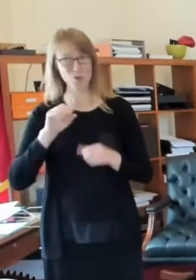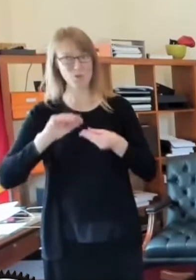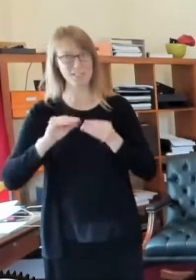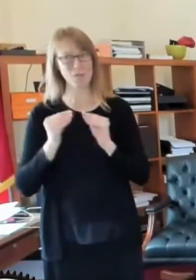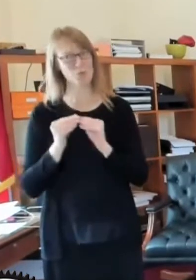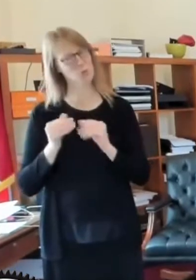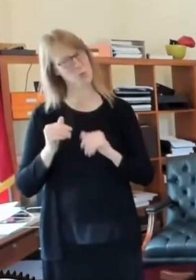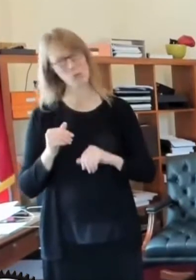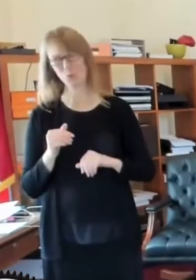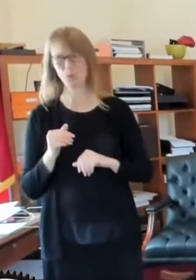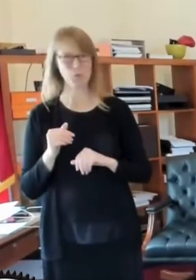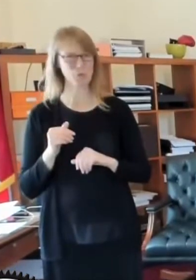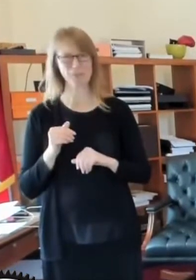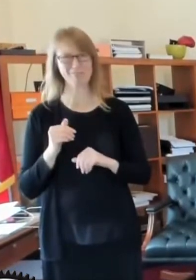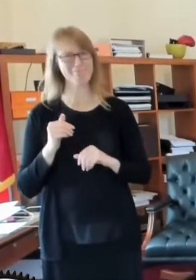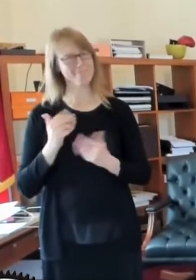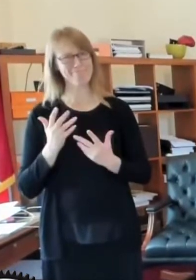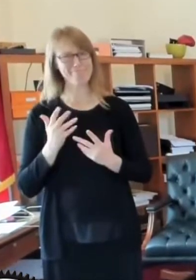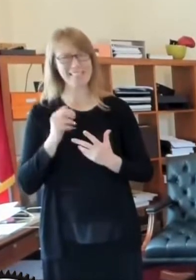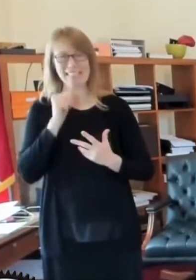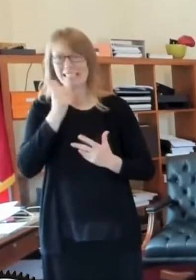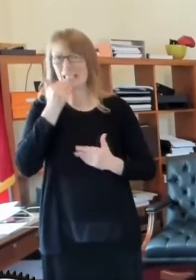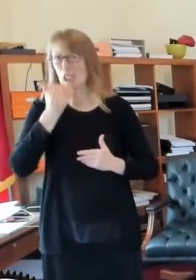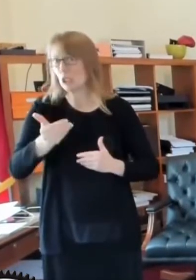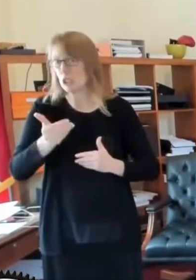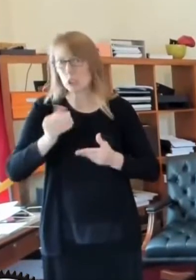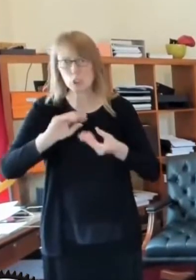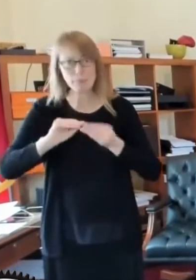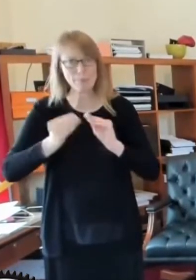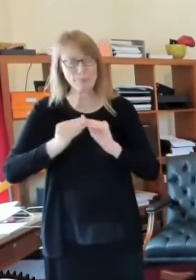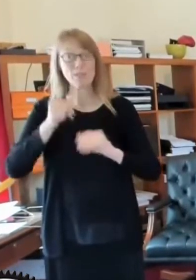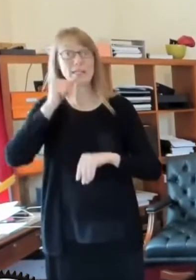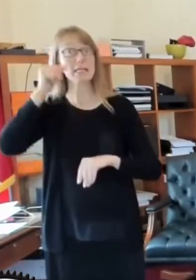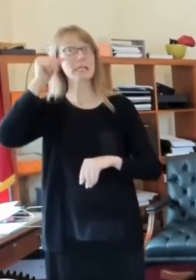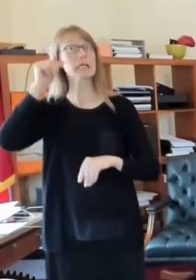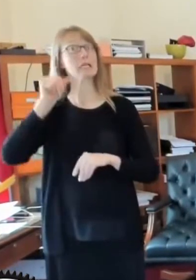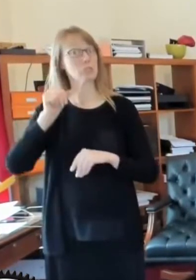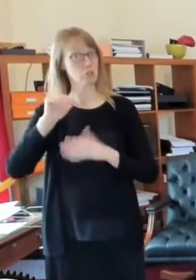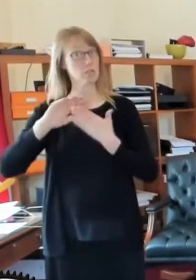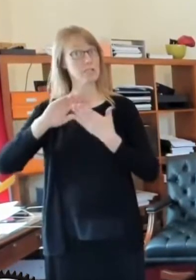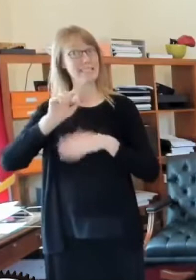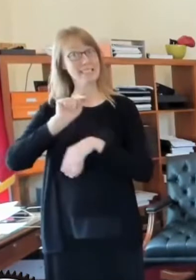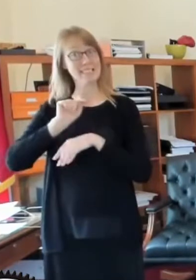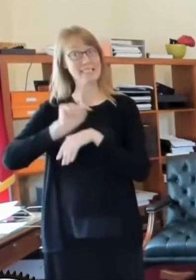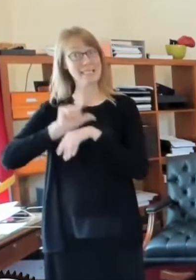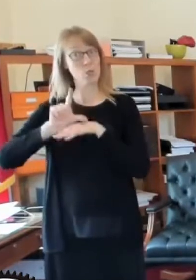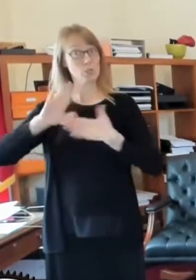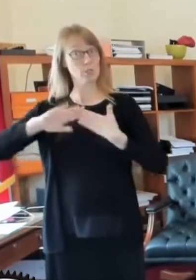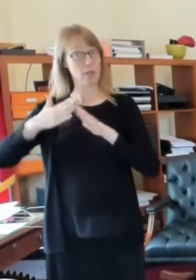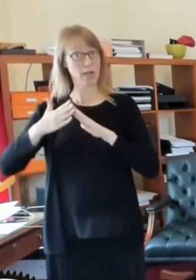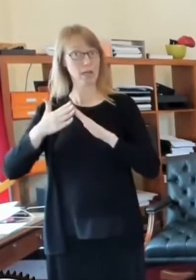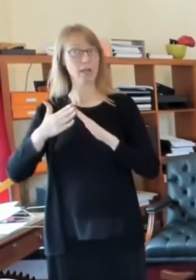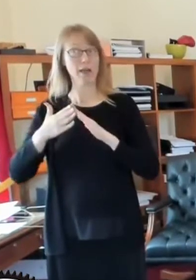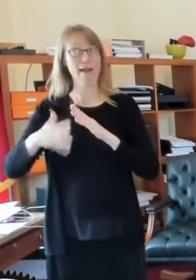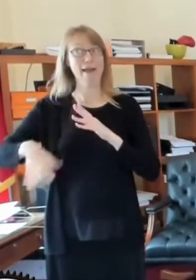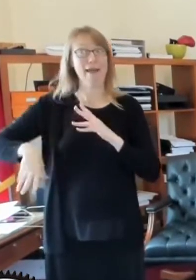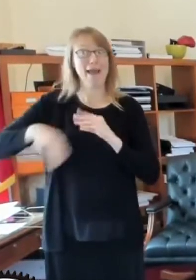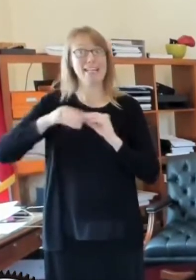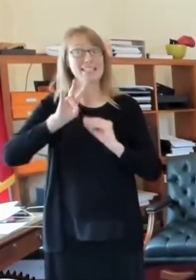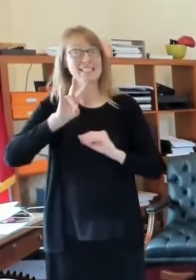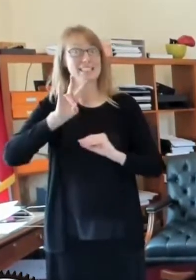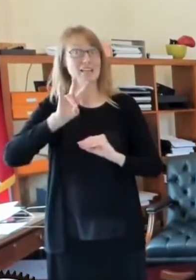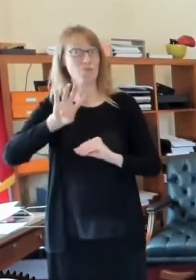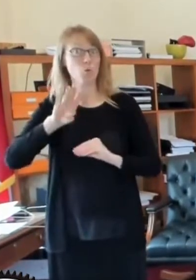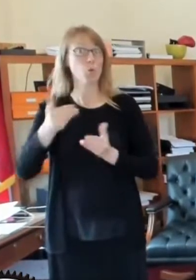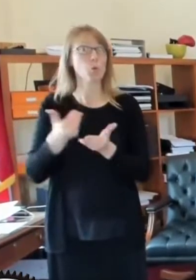And so I say that in that yesterday the city of St. Louis had 74 new cases. Now